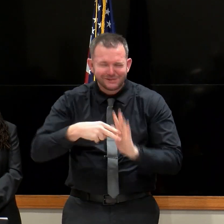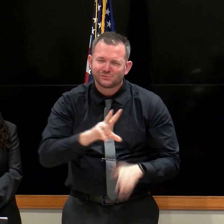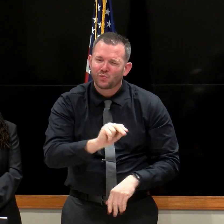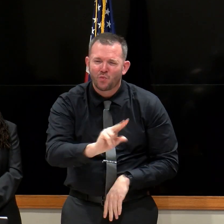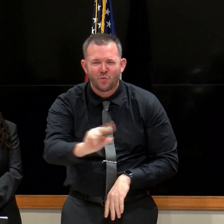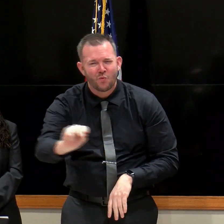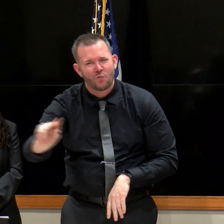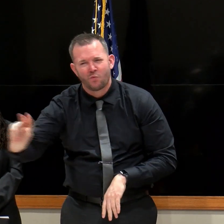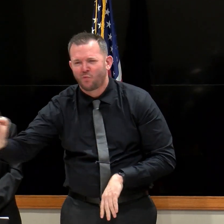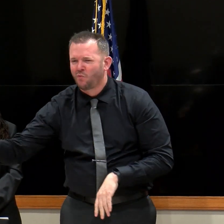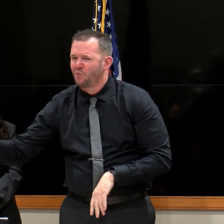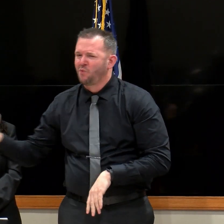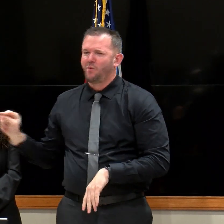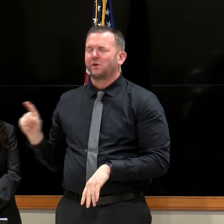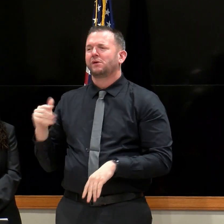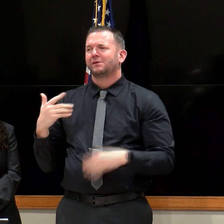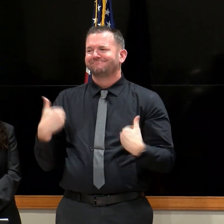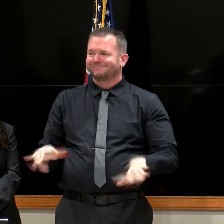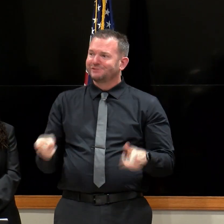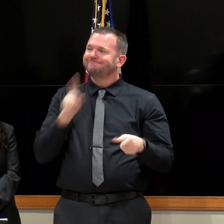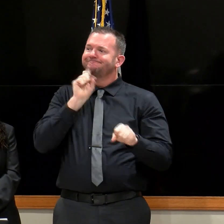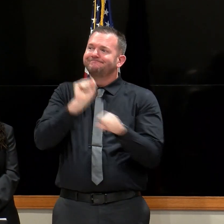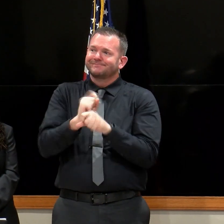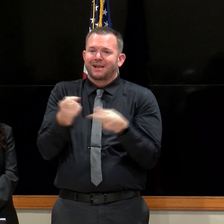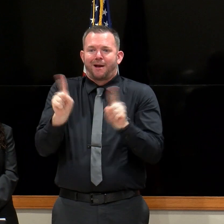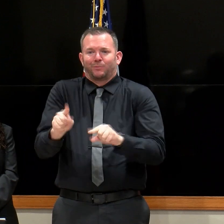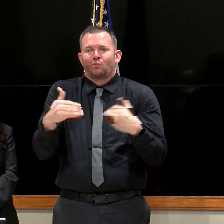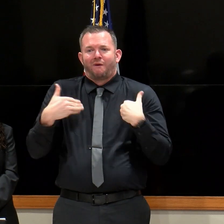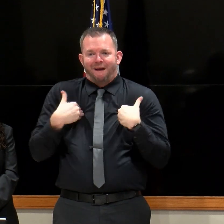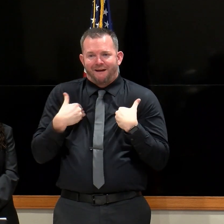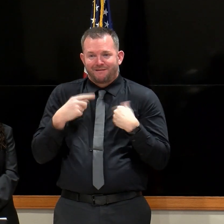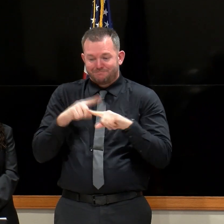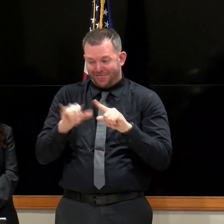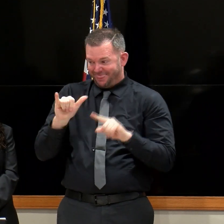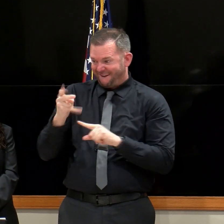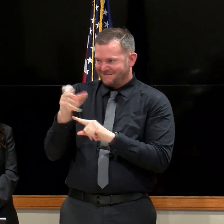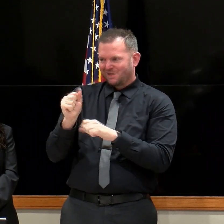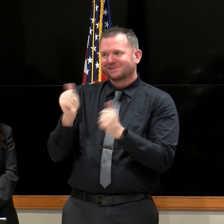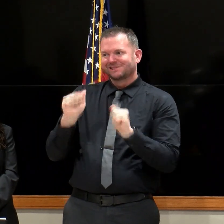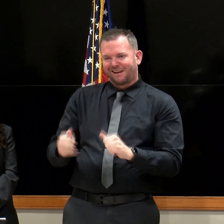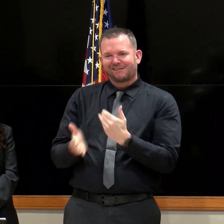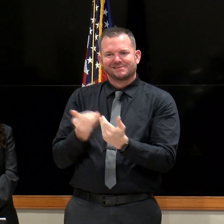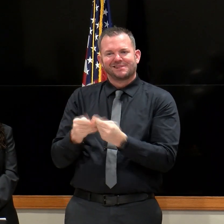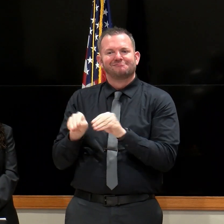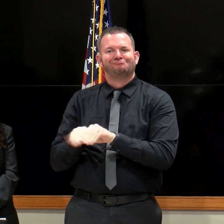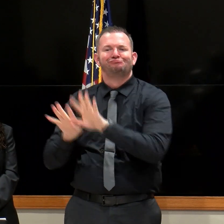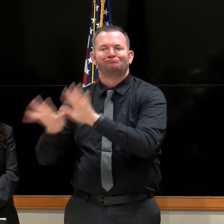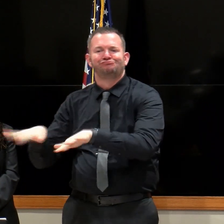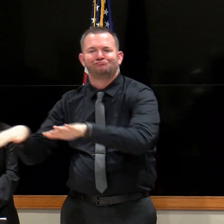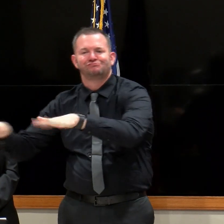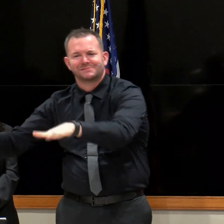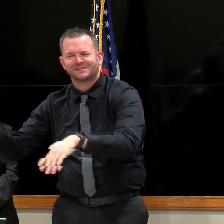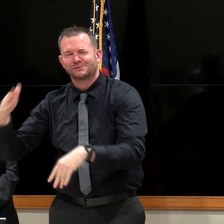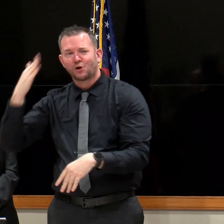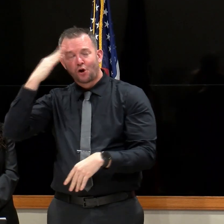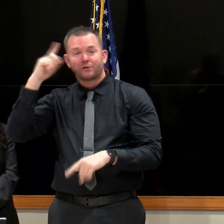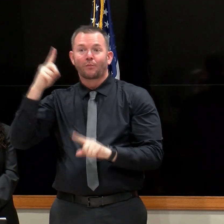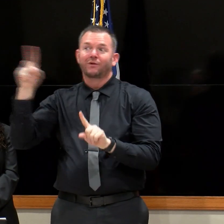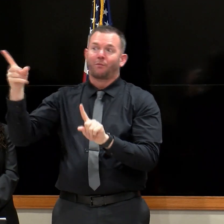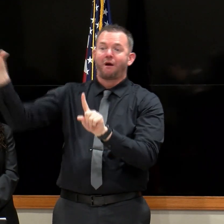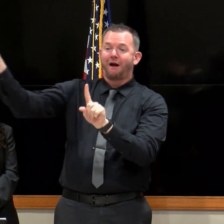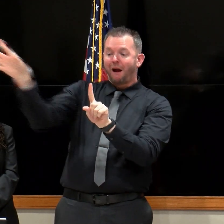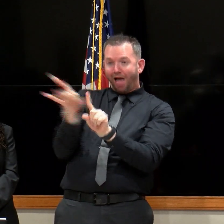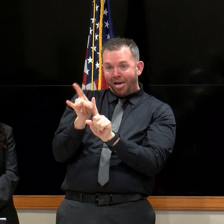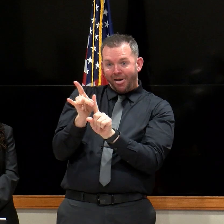virus. You don't want to hear that somebody got sick because you decided to host a